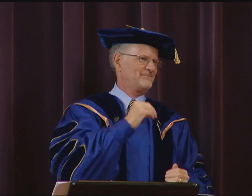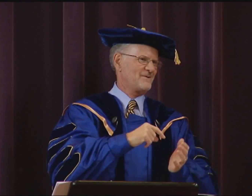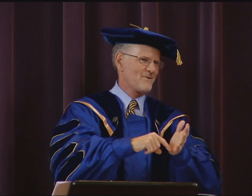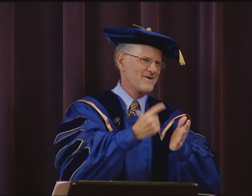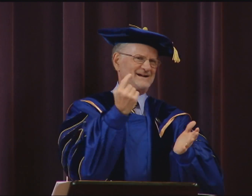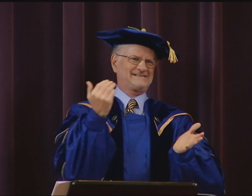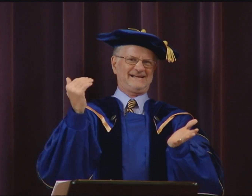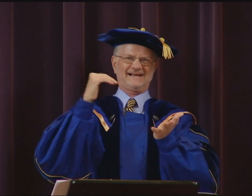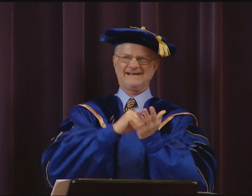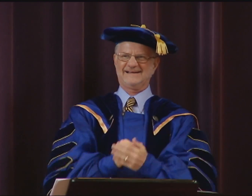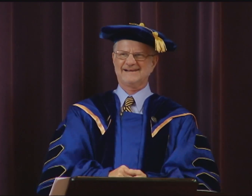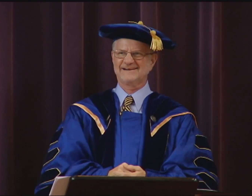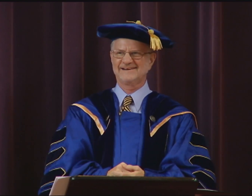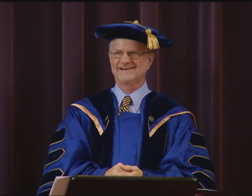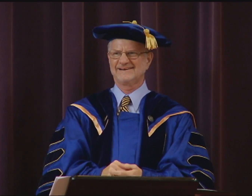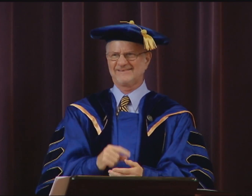I'd like to welcome everyone home.